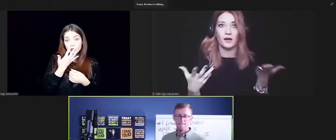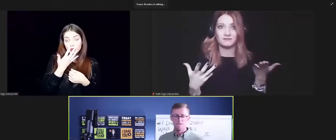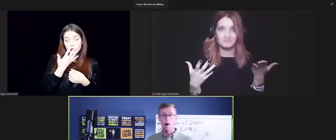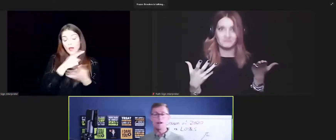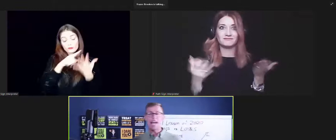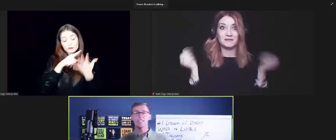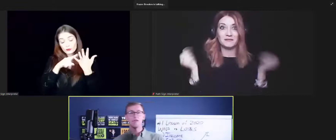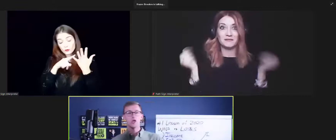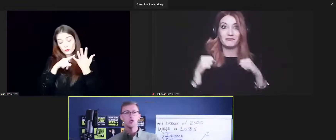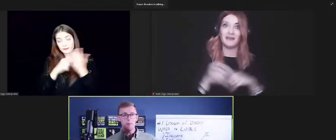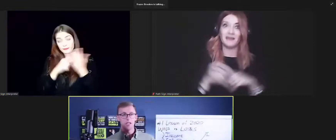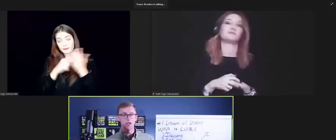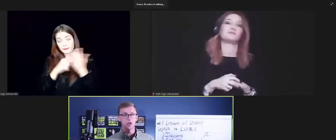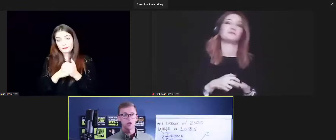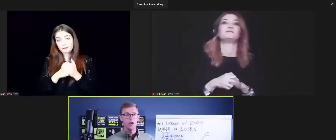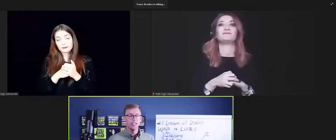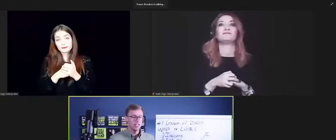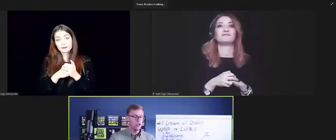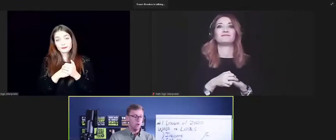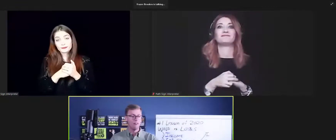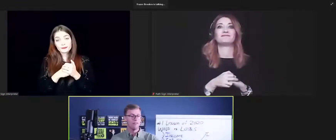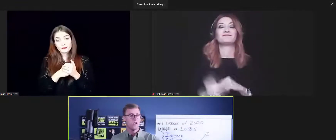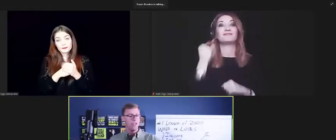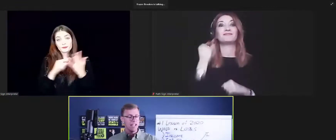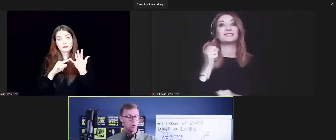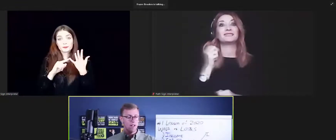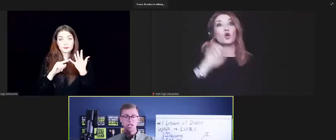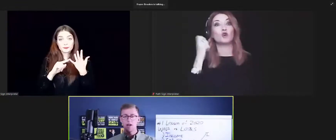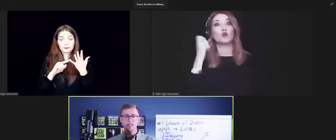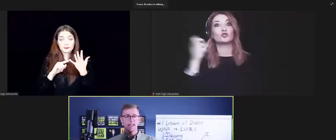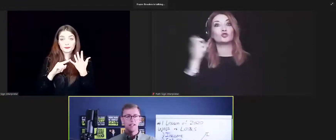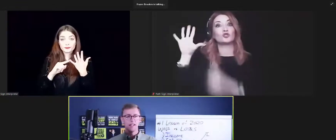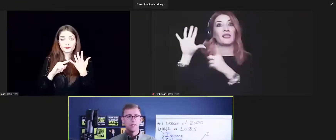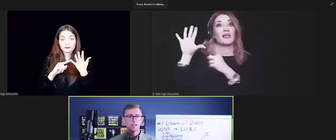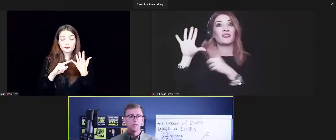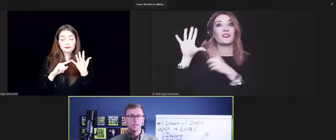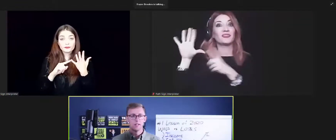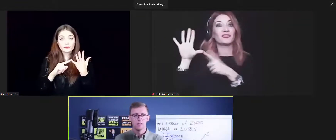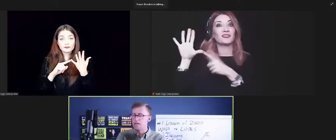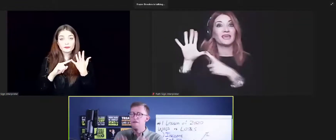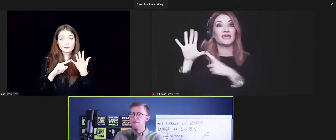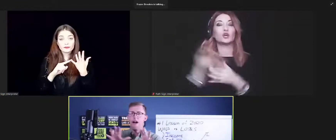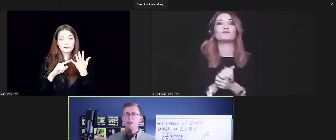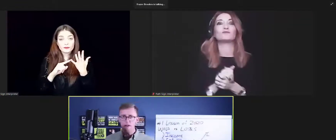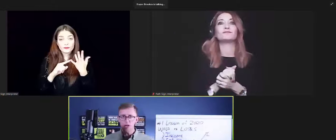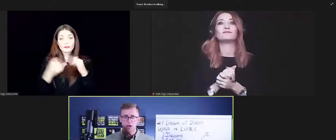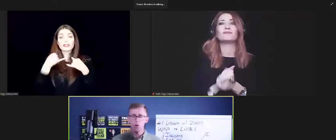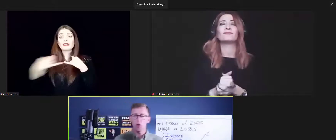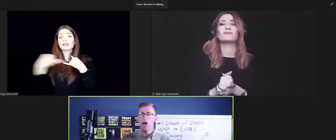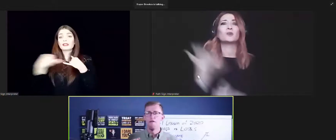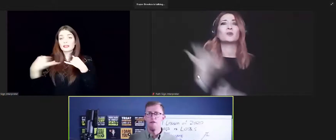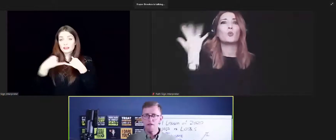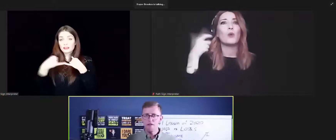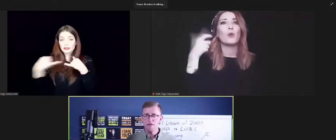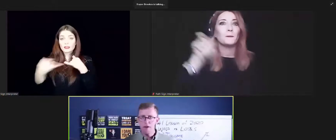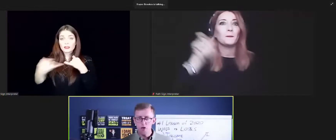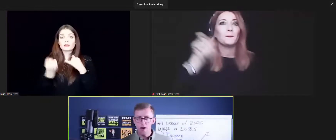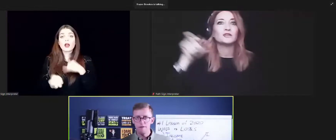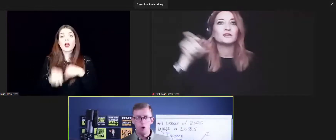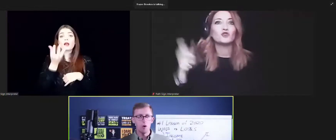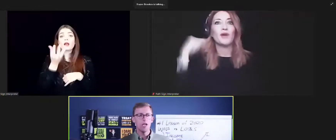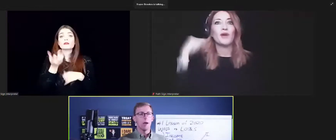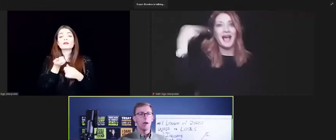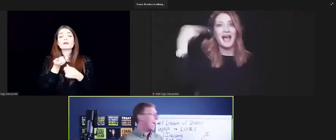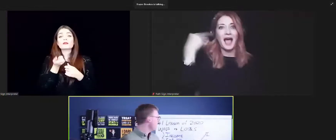How many active distributors did you have in 2020? It's very, very simple, very, very